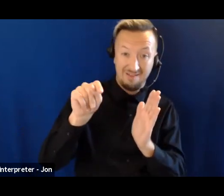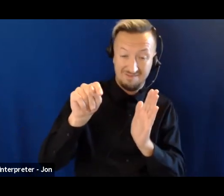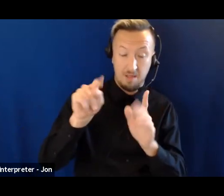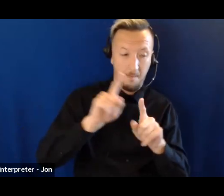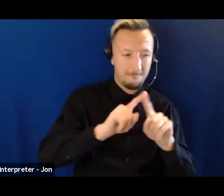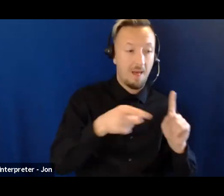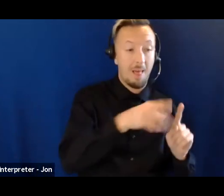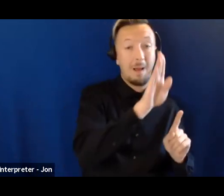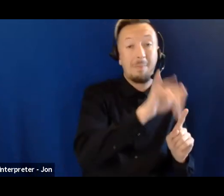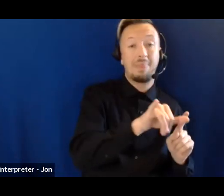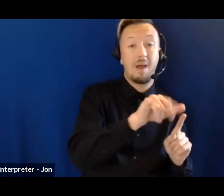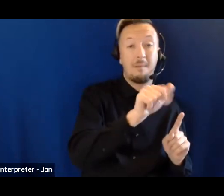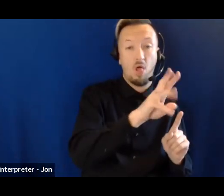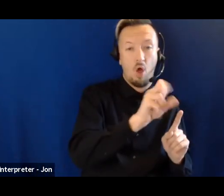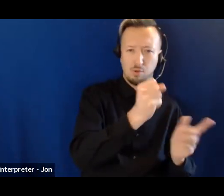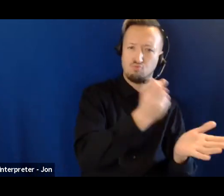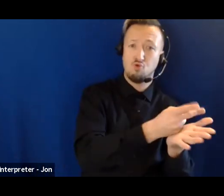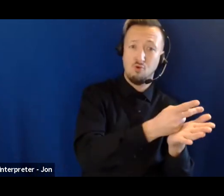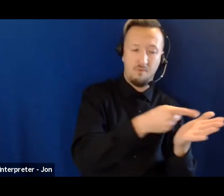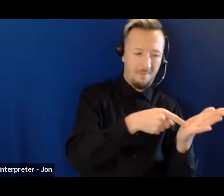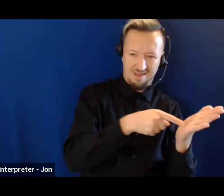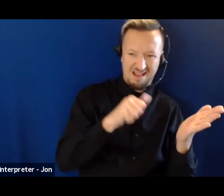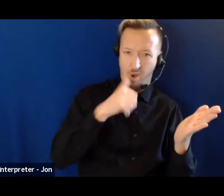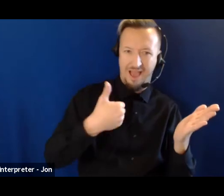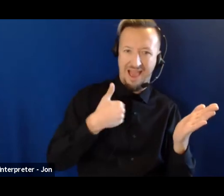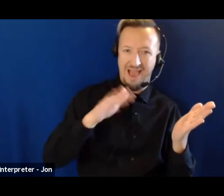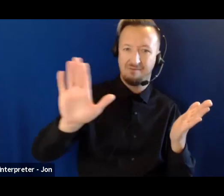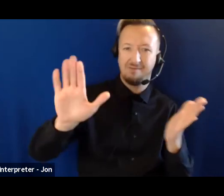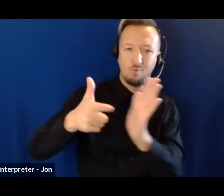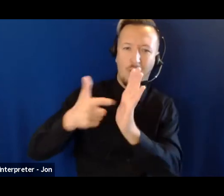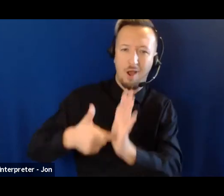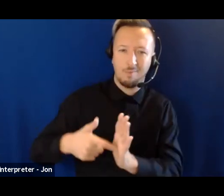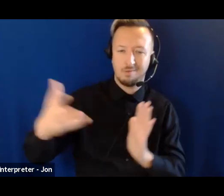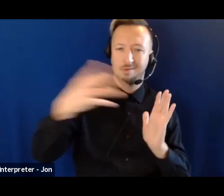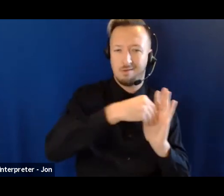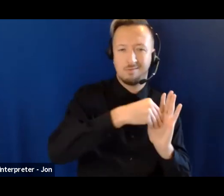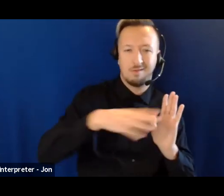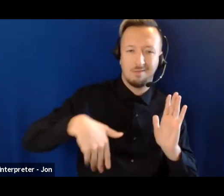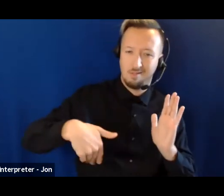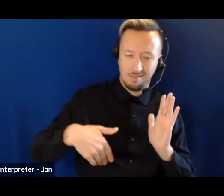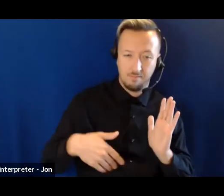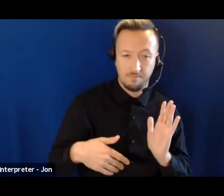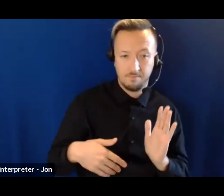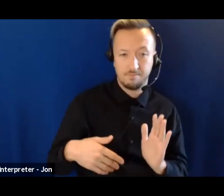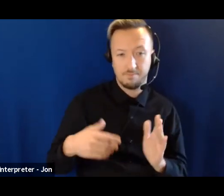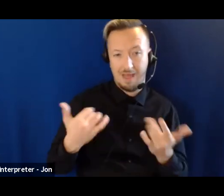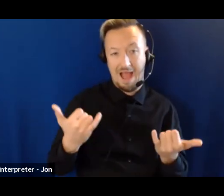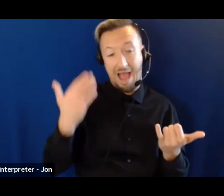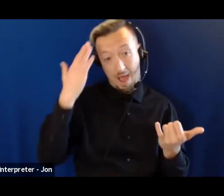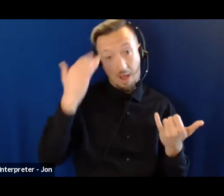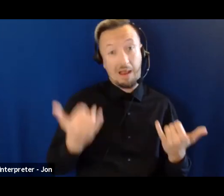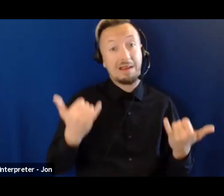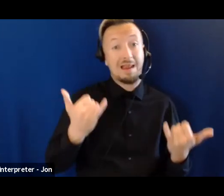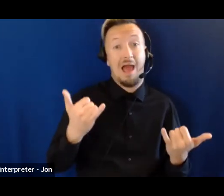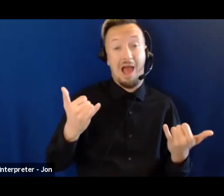that. And I know we're still waiting on, you know, who's going to come down and, you know, audit